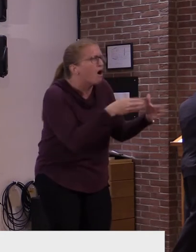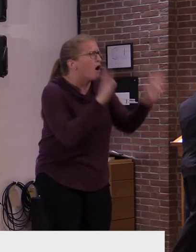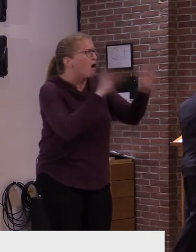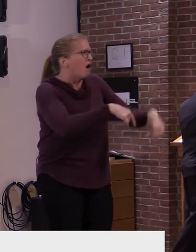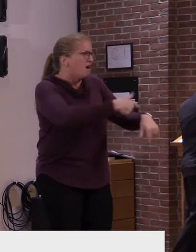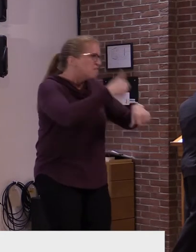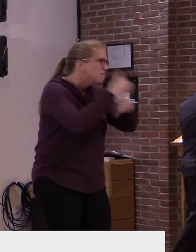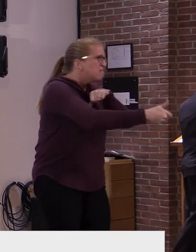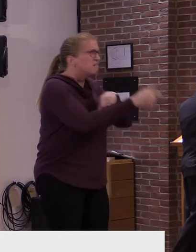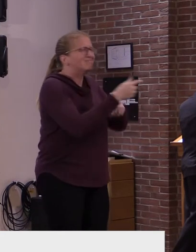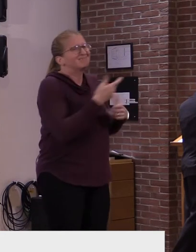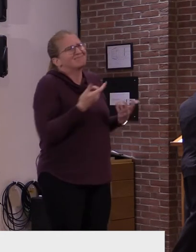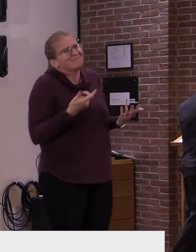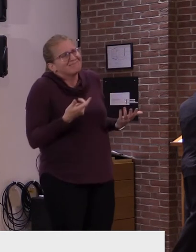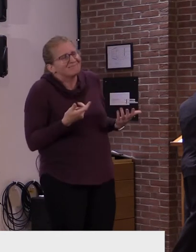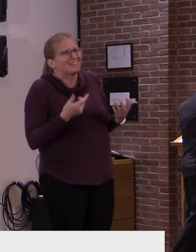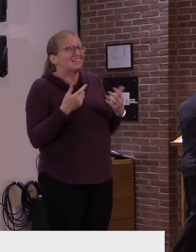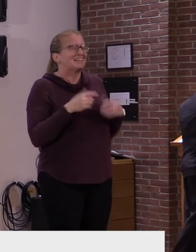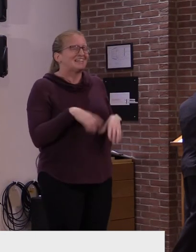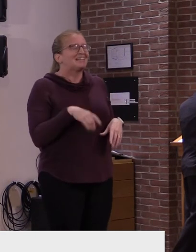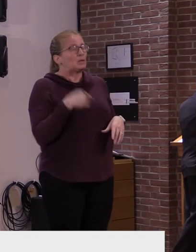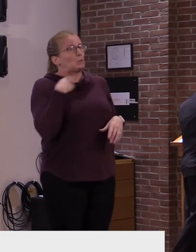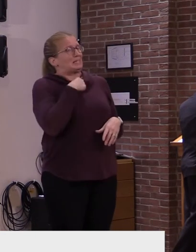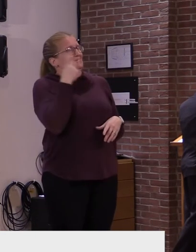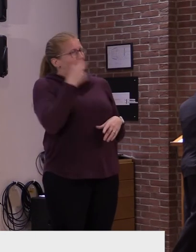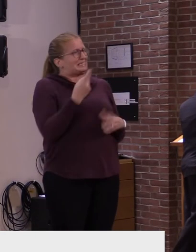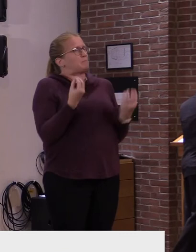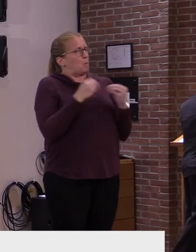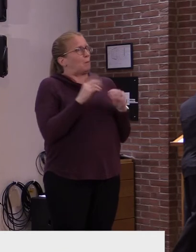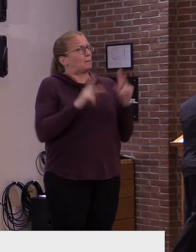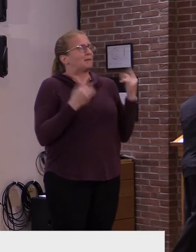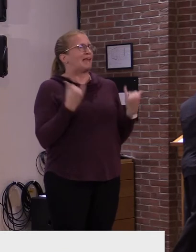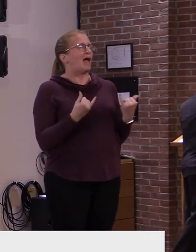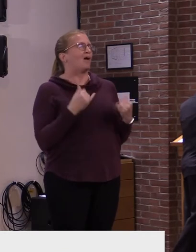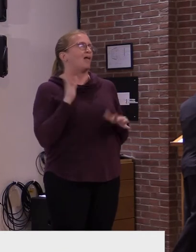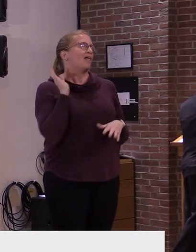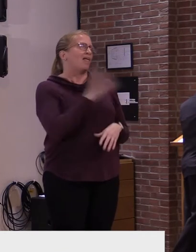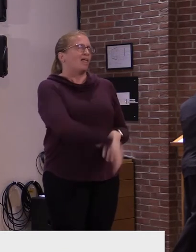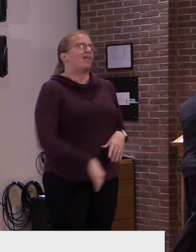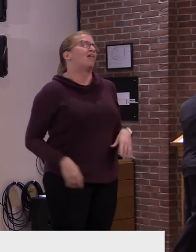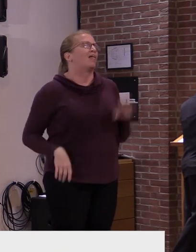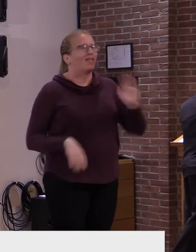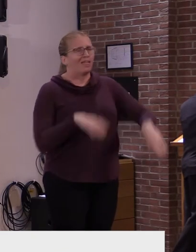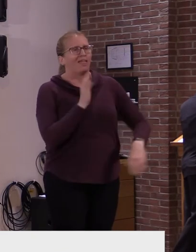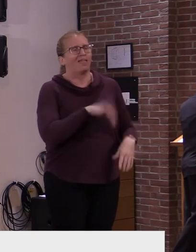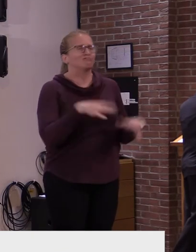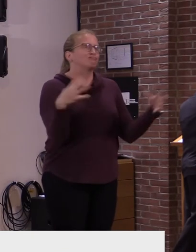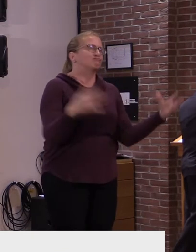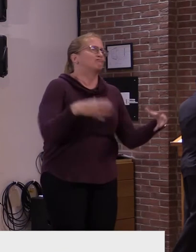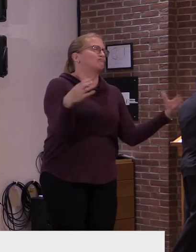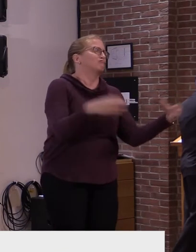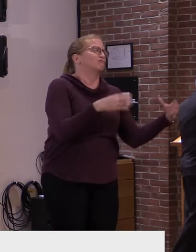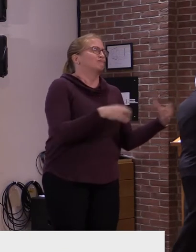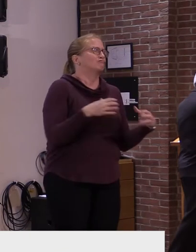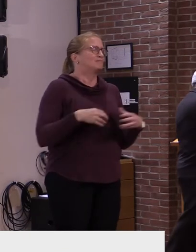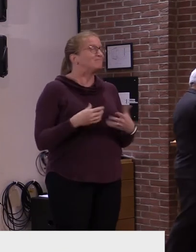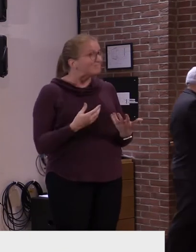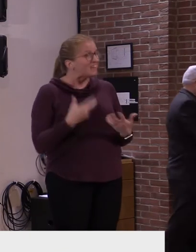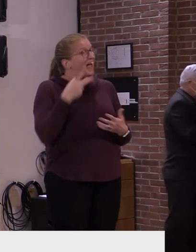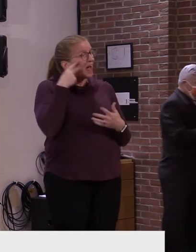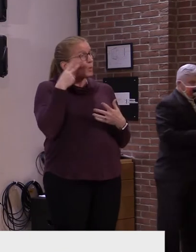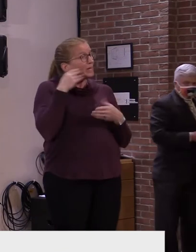gatherings throughout vermont people getting more more lacks we saw an uptick even over the halloween